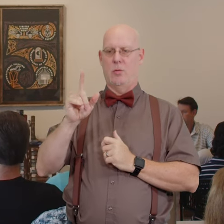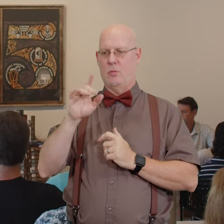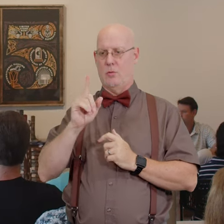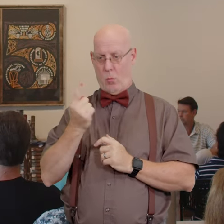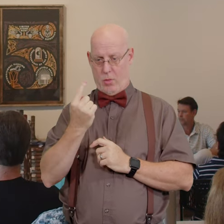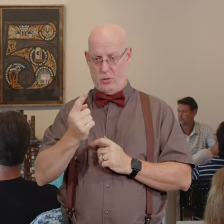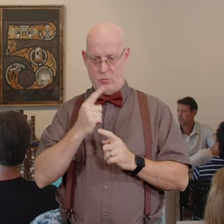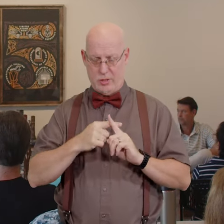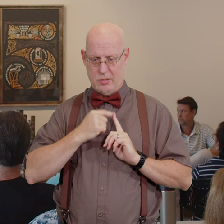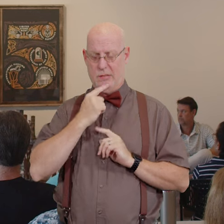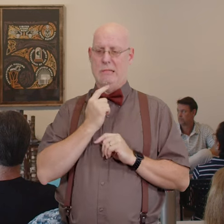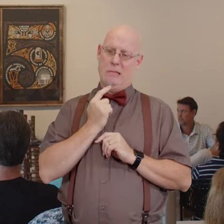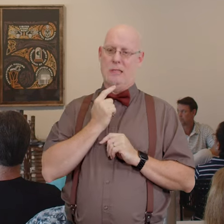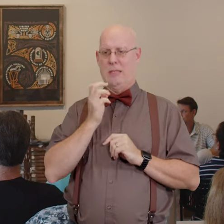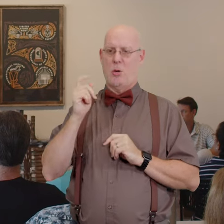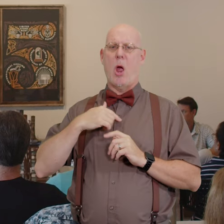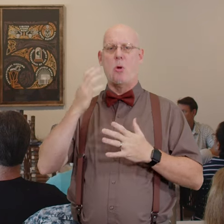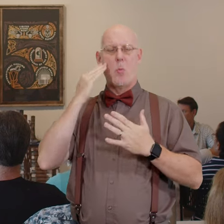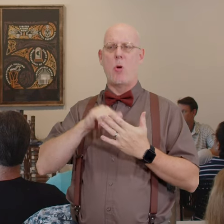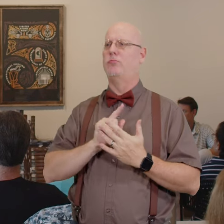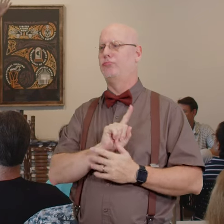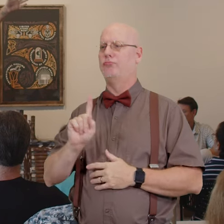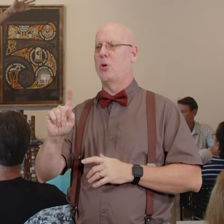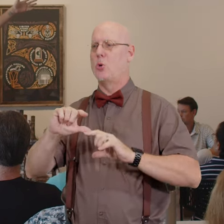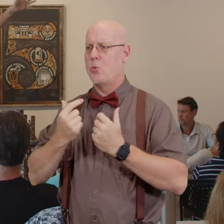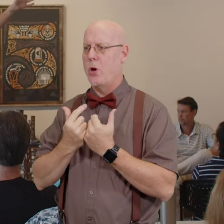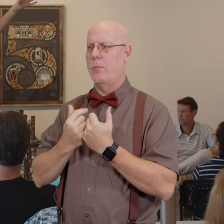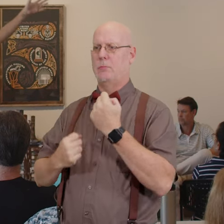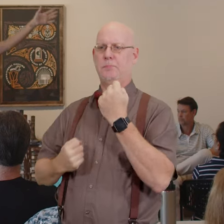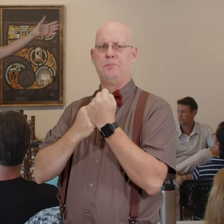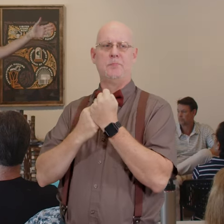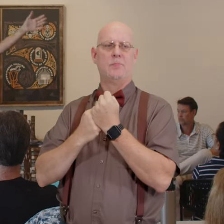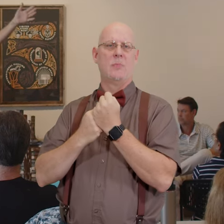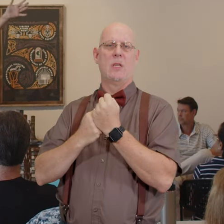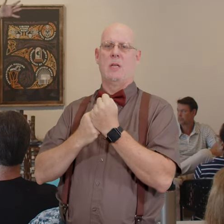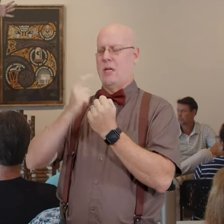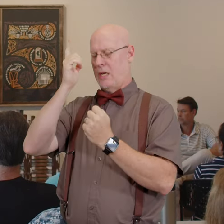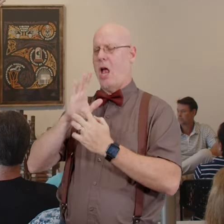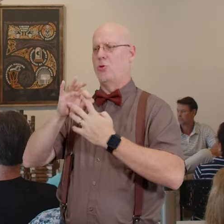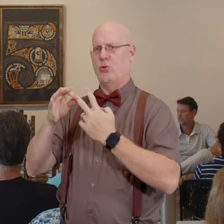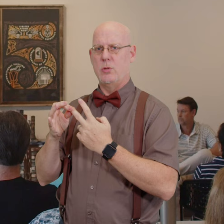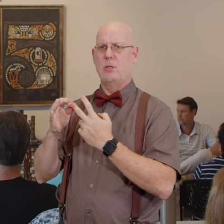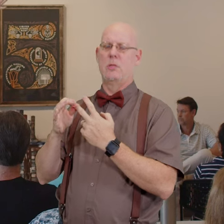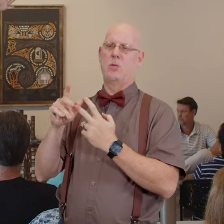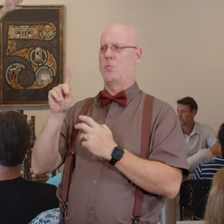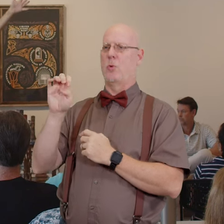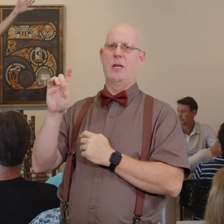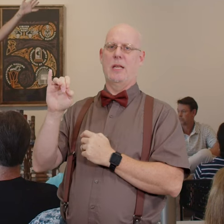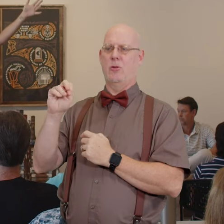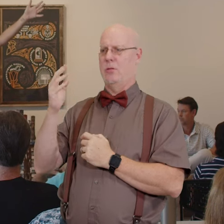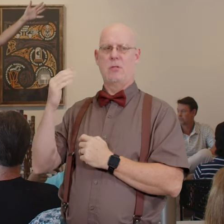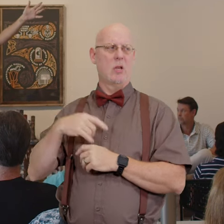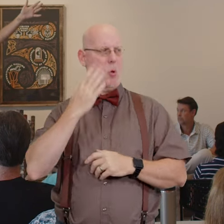there in the middle who says, all right, you know what, I want to know more. So he walks over to the group that is advocating unconditional election, predestination. And